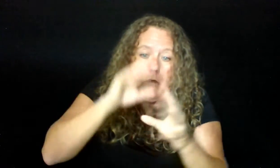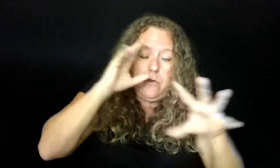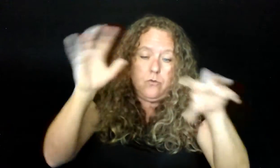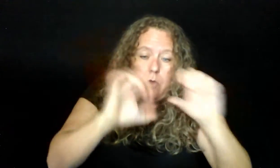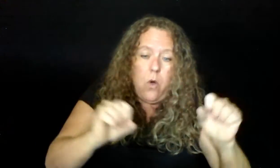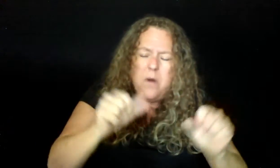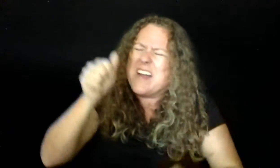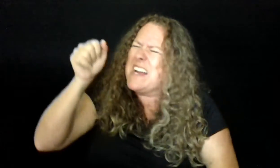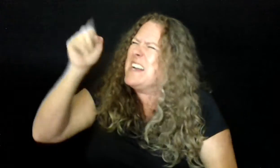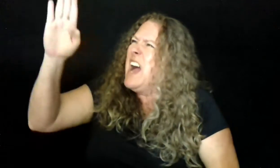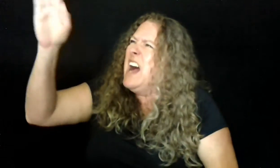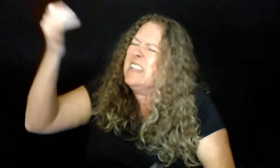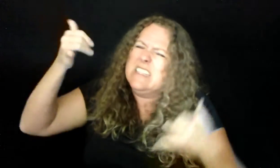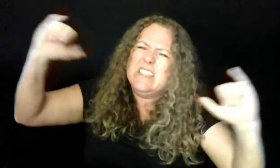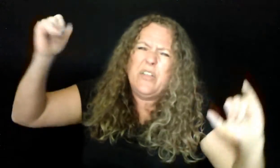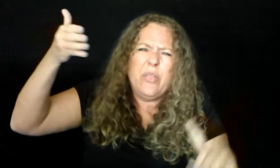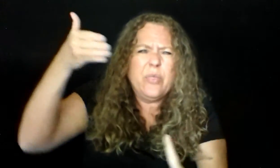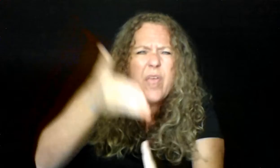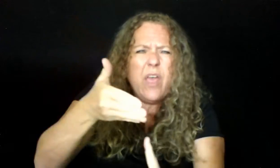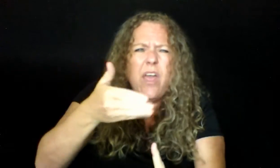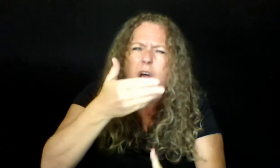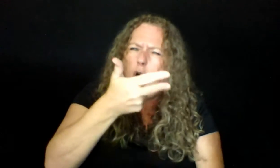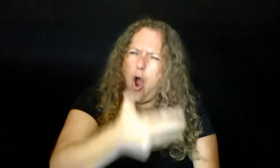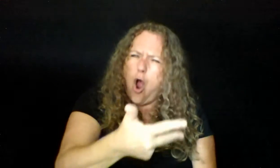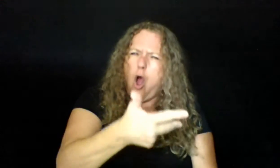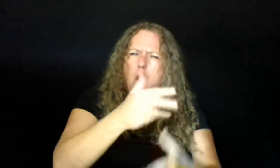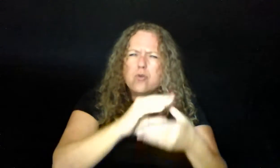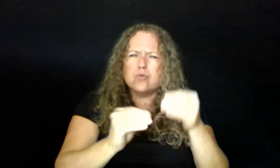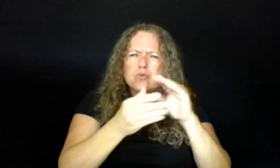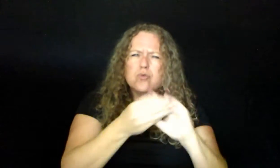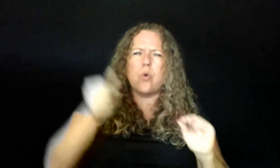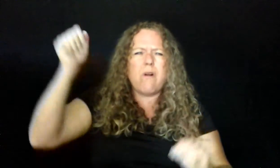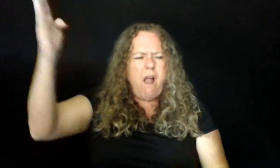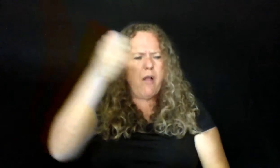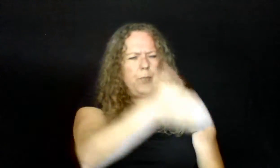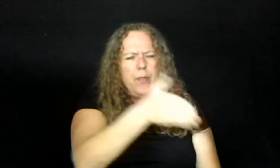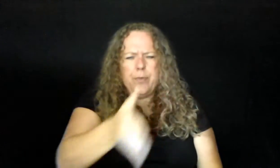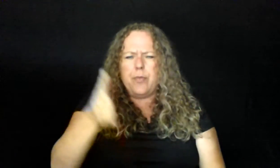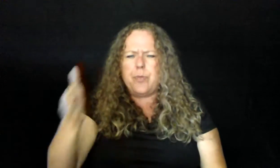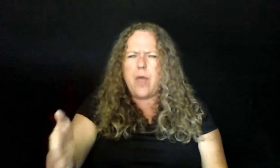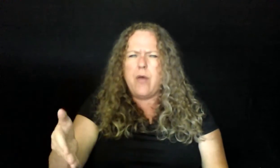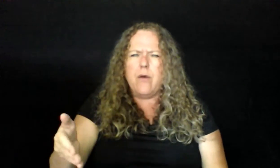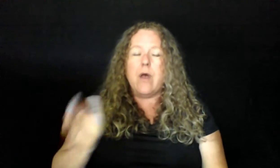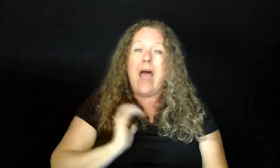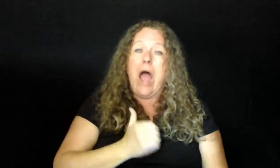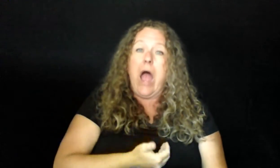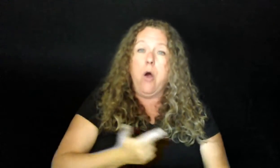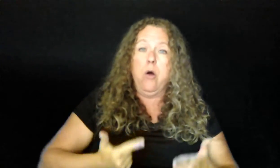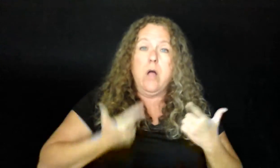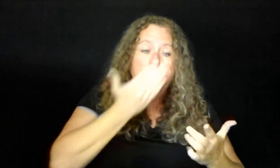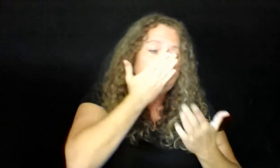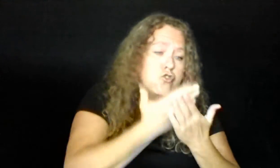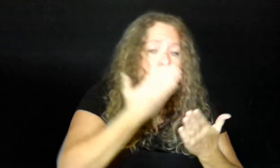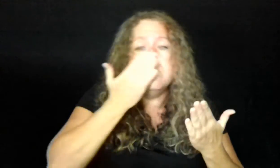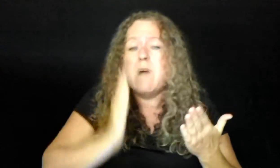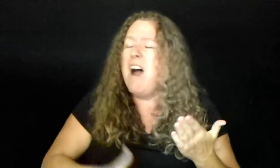was present in each of these storms. God is present in the good and the bad of our lives today. God is calling you to weather the storms and press